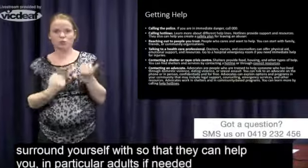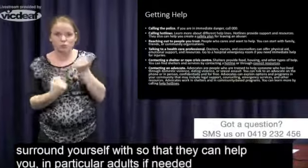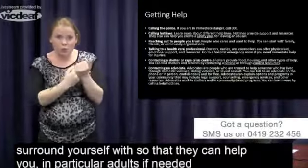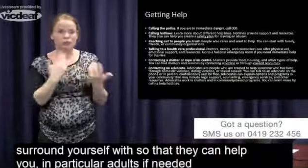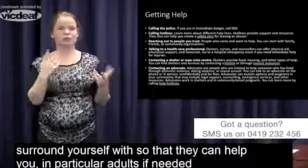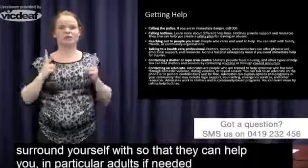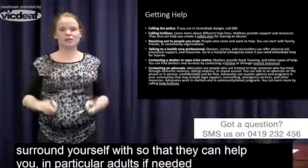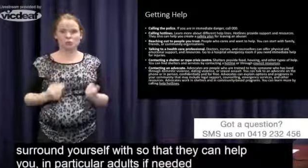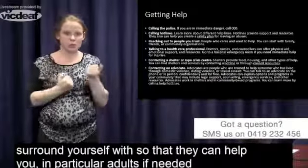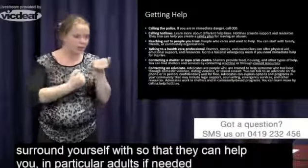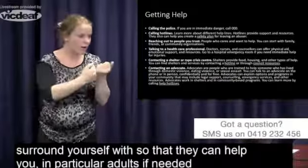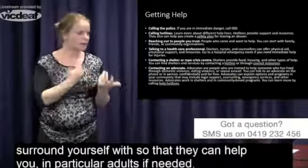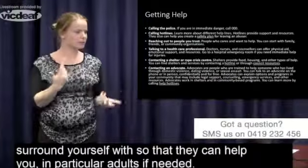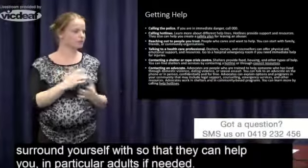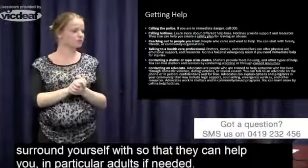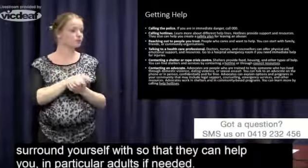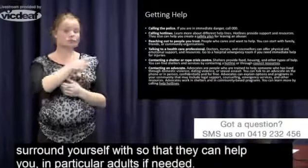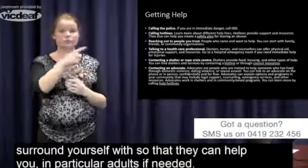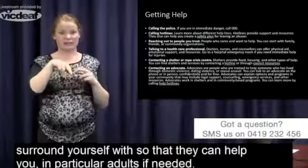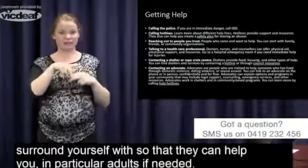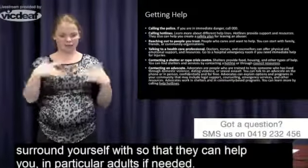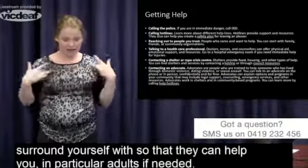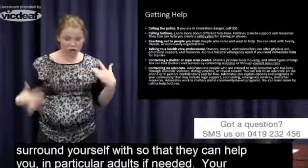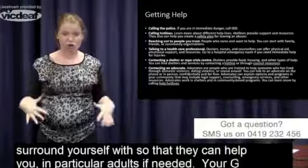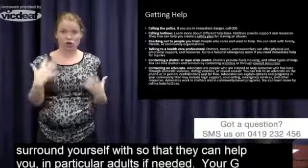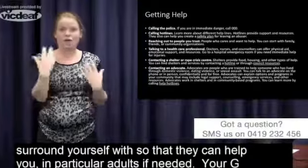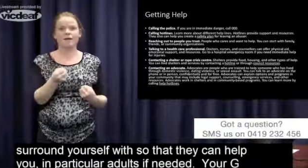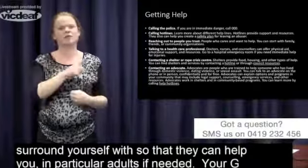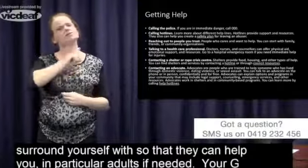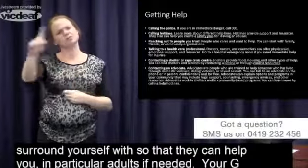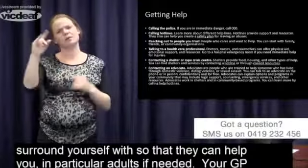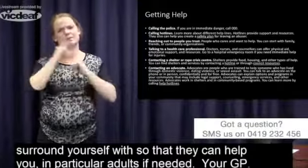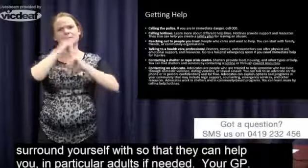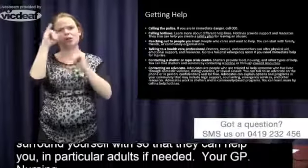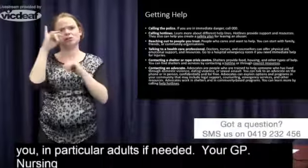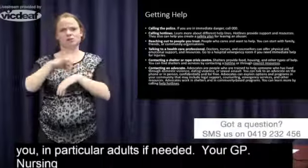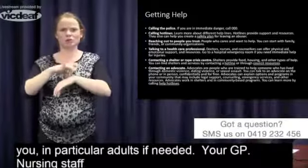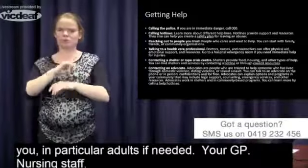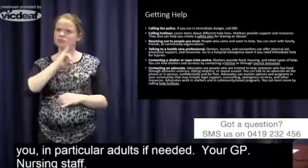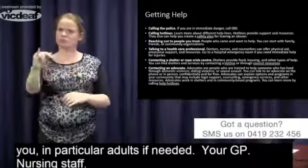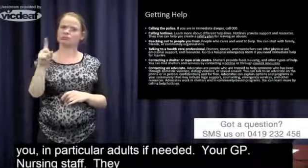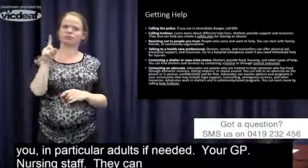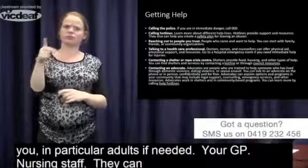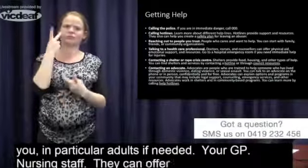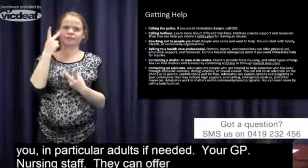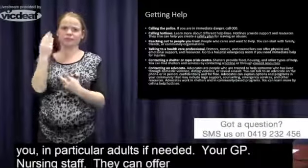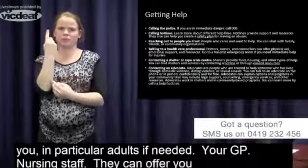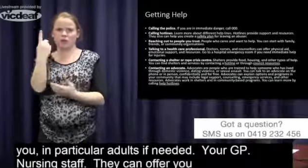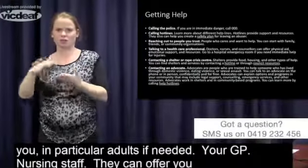Go to your GP, find nursing staff, they can offer you support. If you